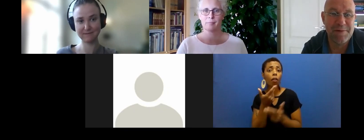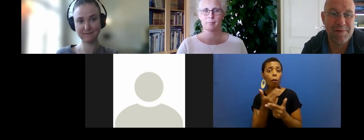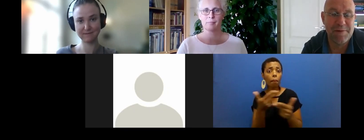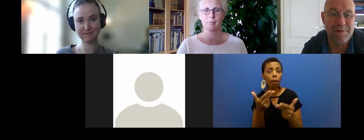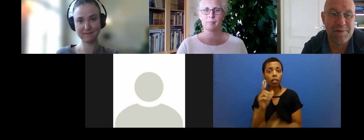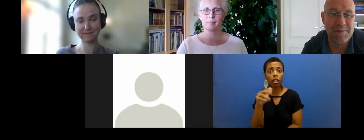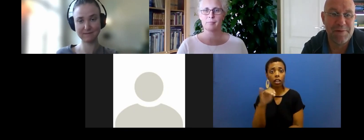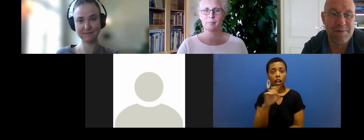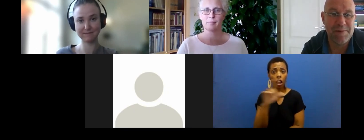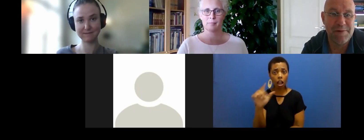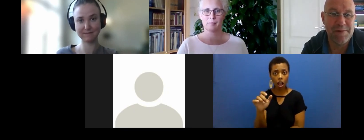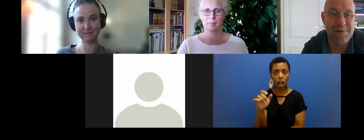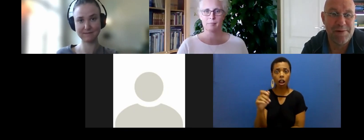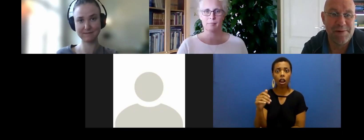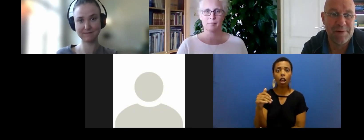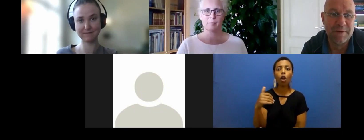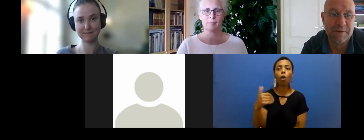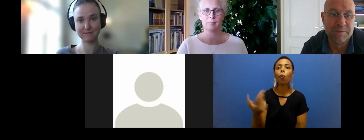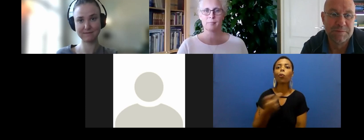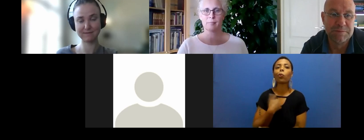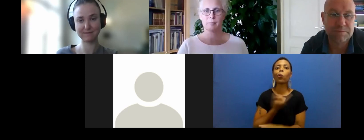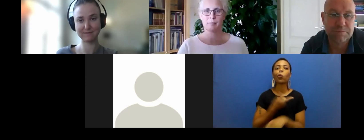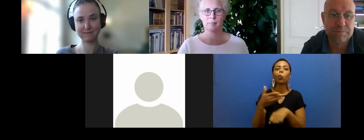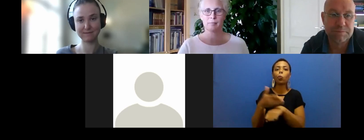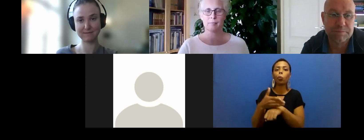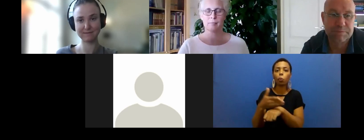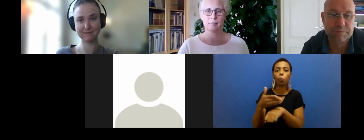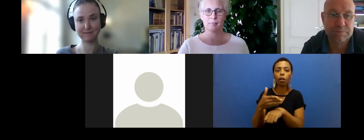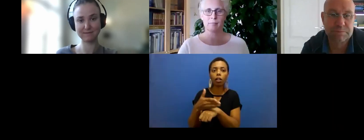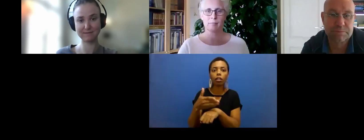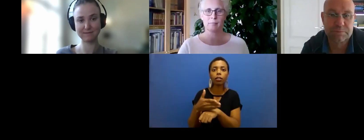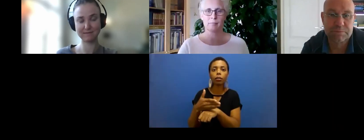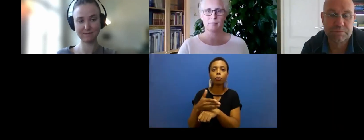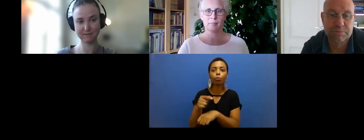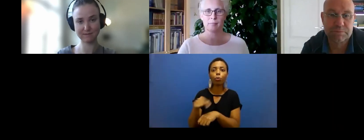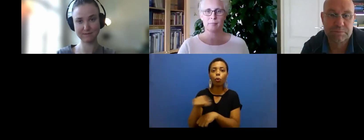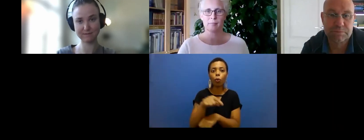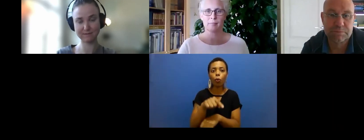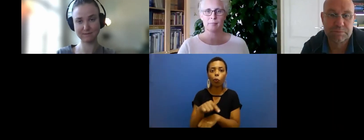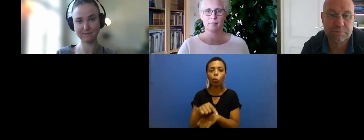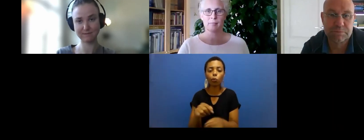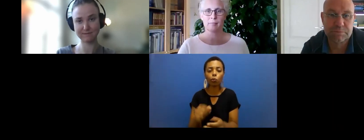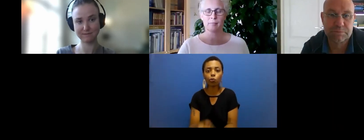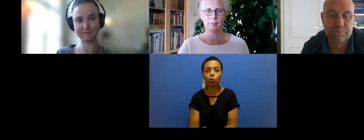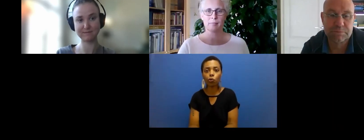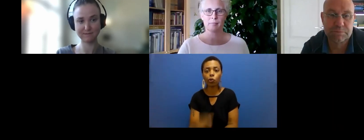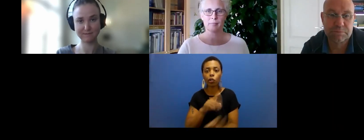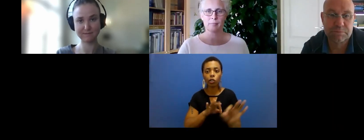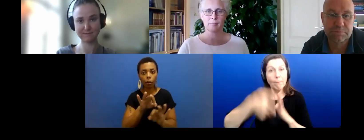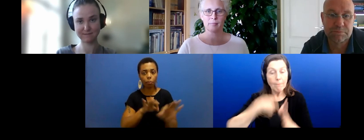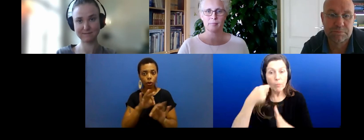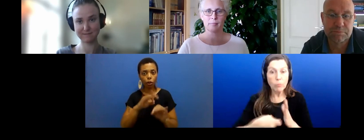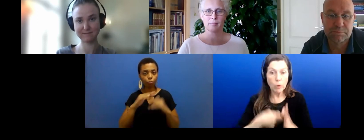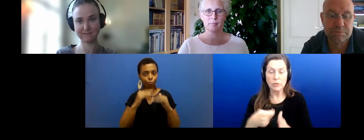we've participated in it's not organized, but there's this Orbit project that is,